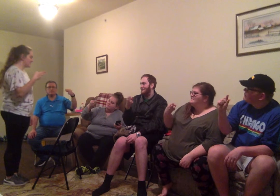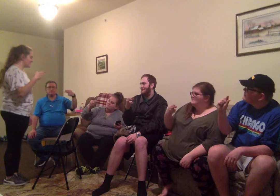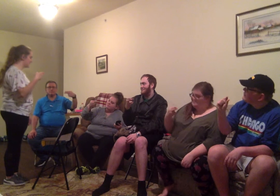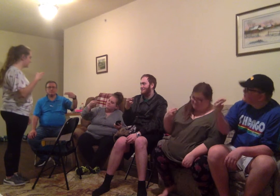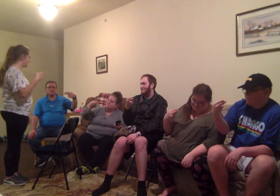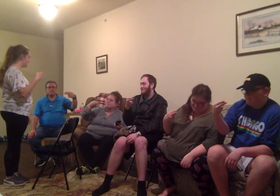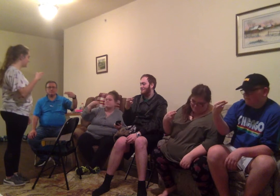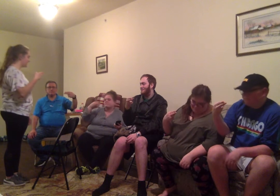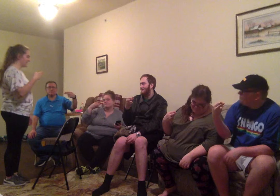H,